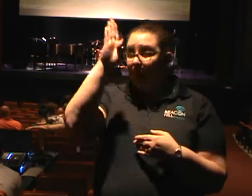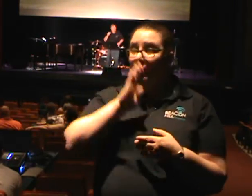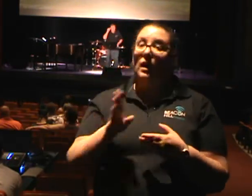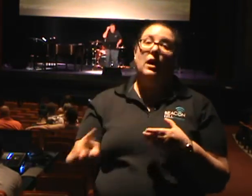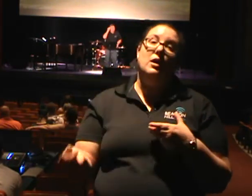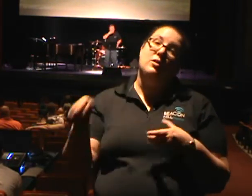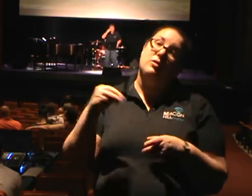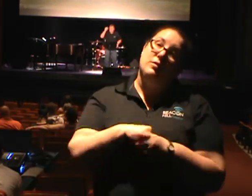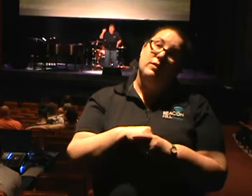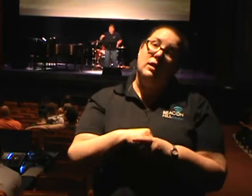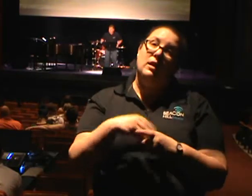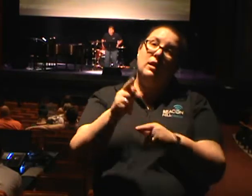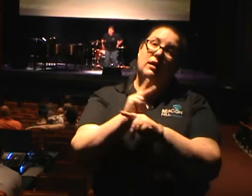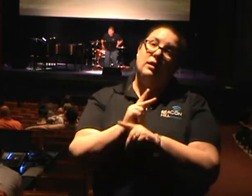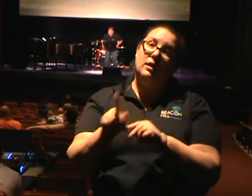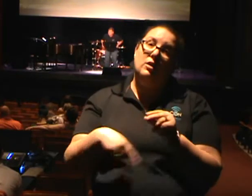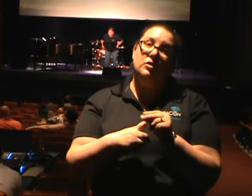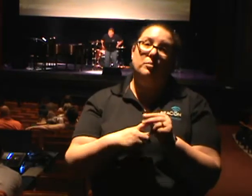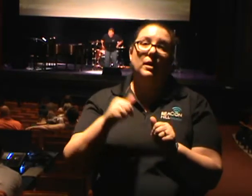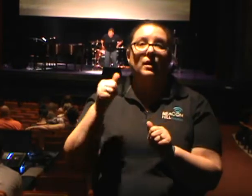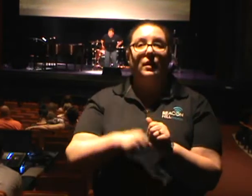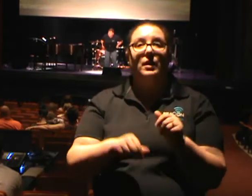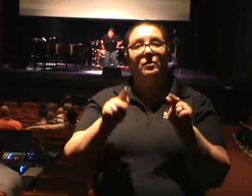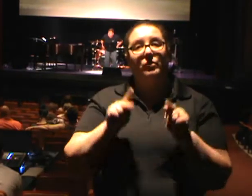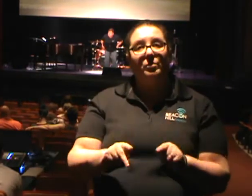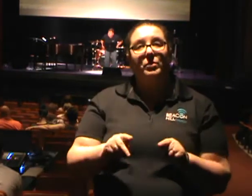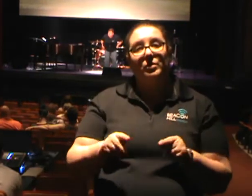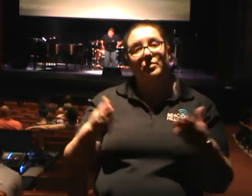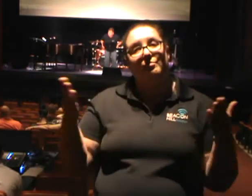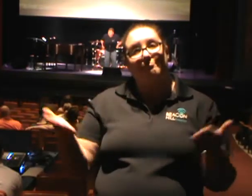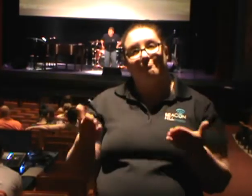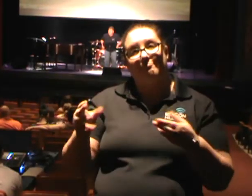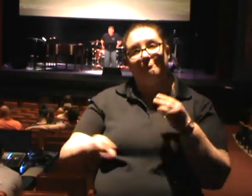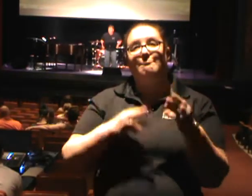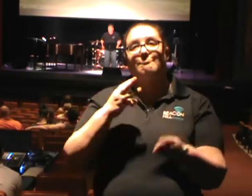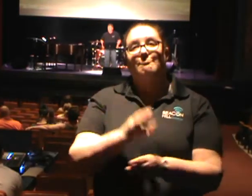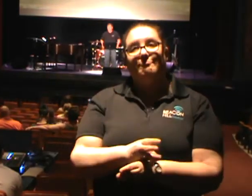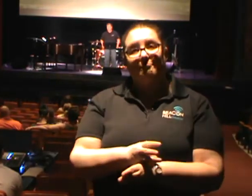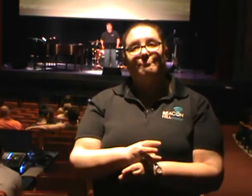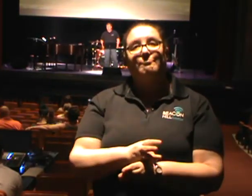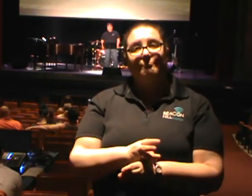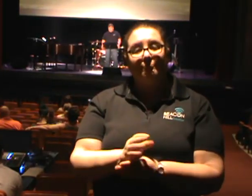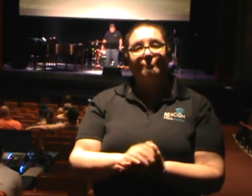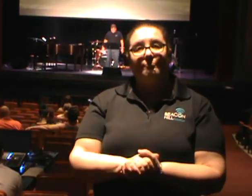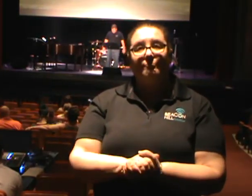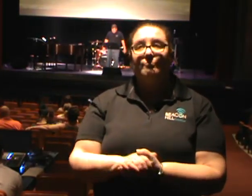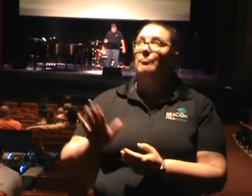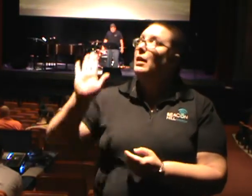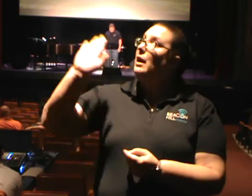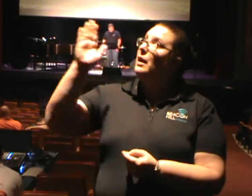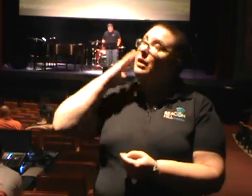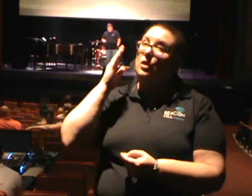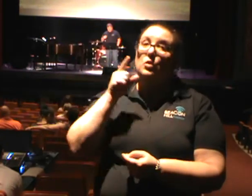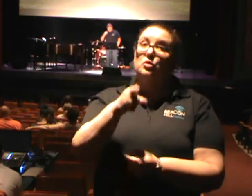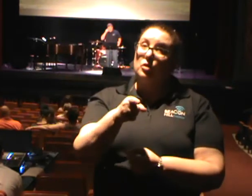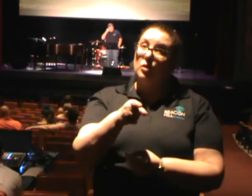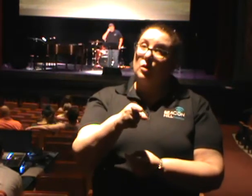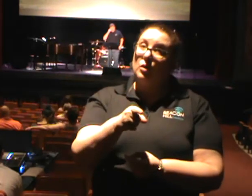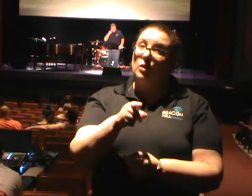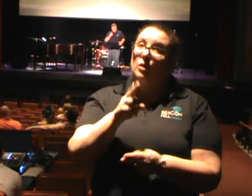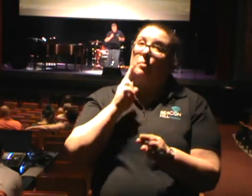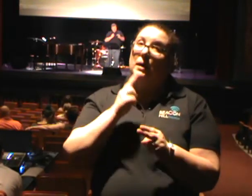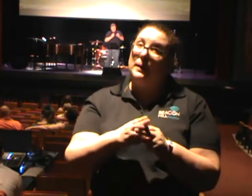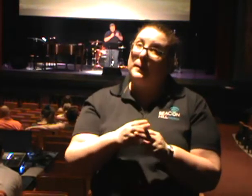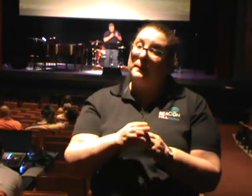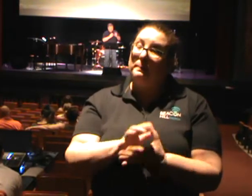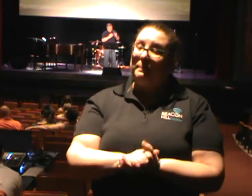and cares about each and every person in this world? Don't you love that this morning? He knows you by name.